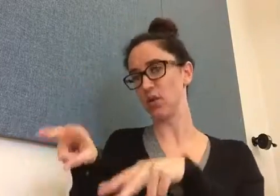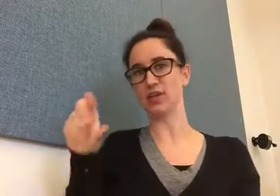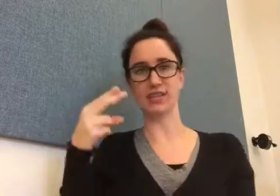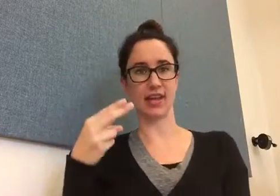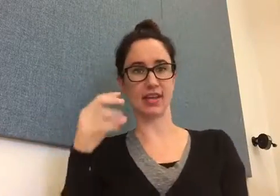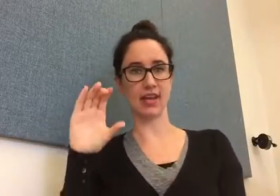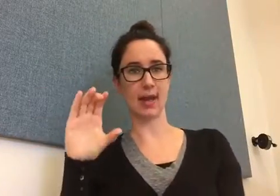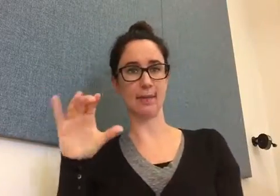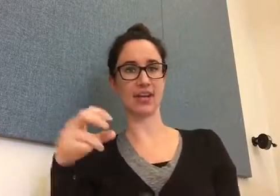officers.